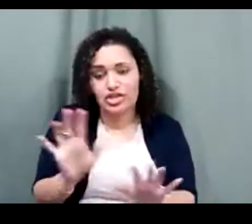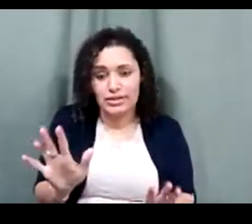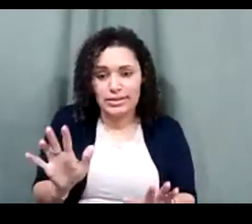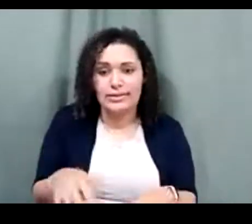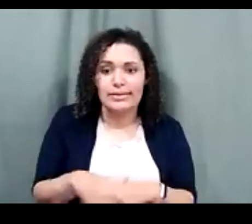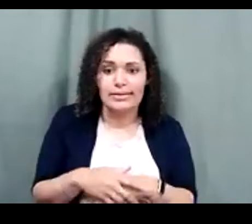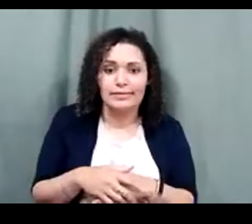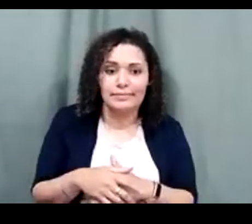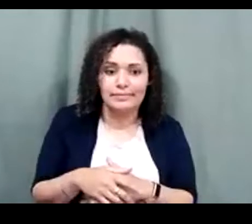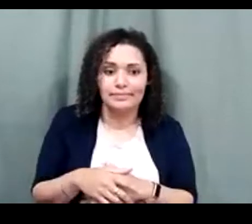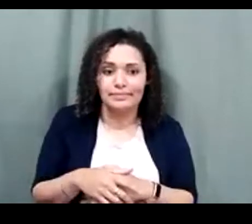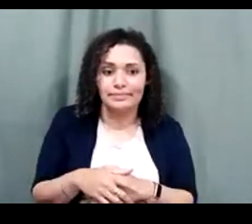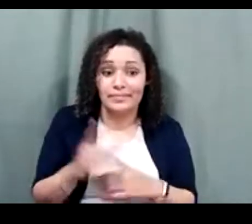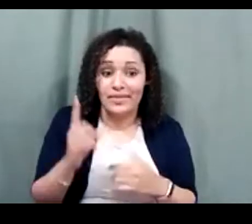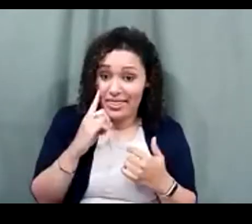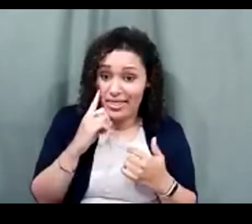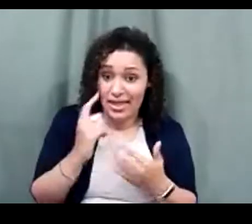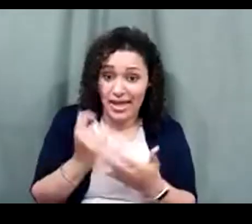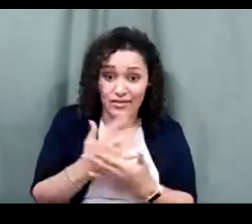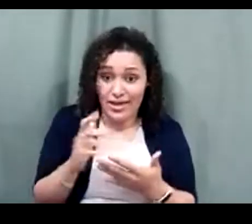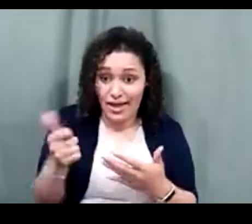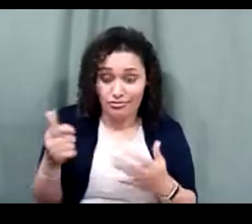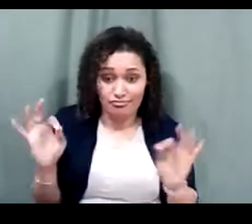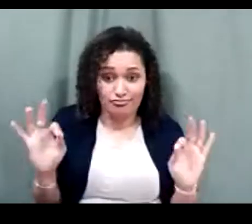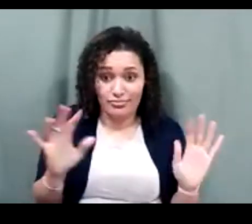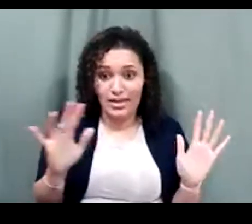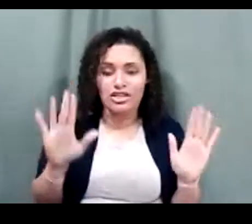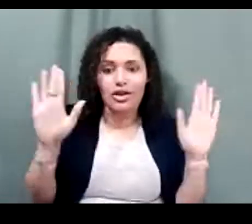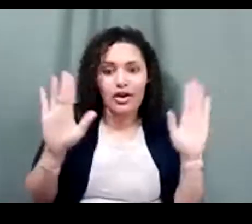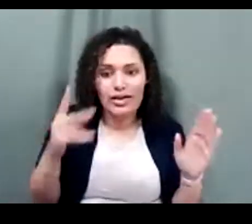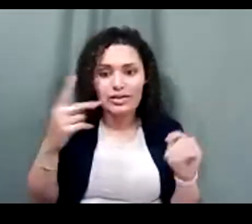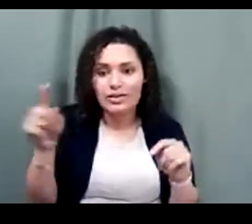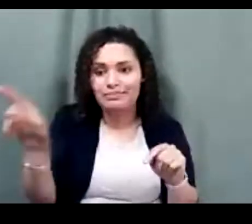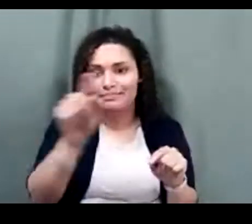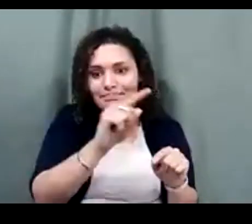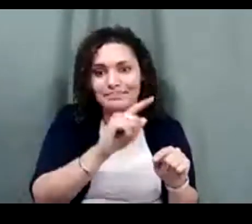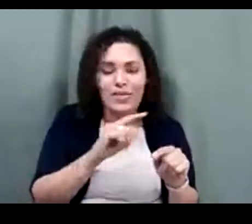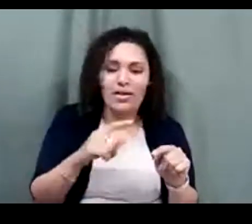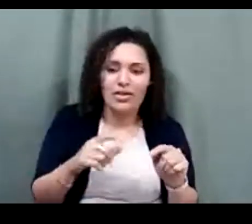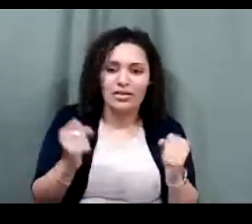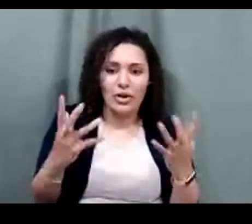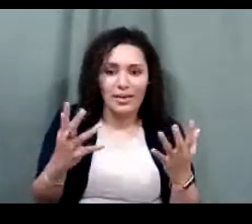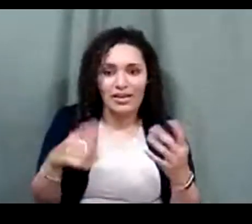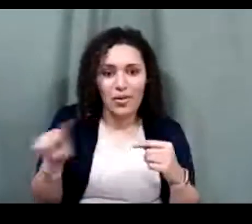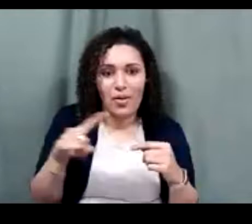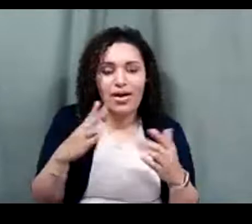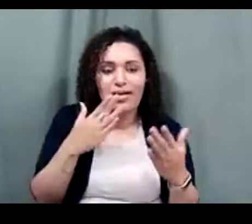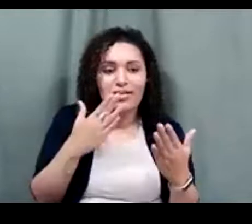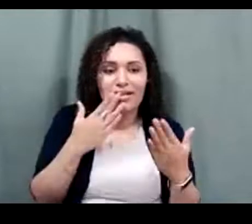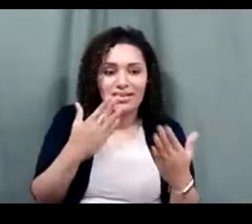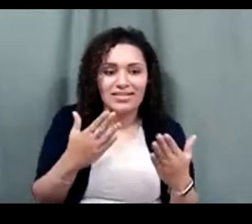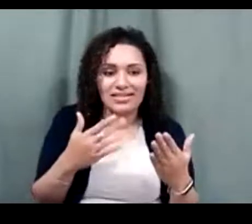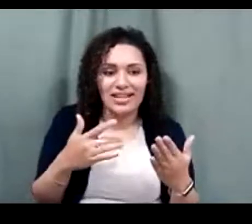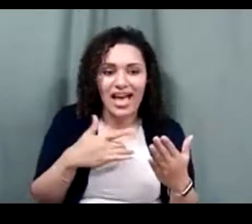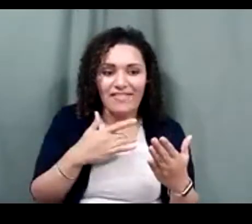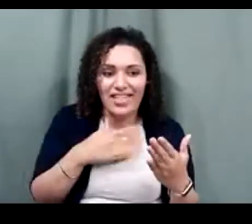I think everything else is going. So it's so great to see so many of you guys. And thanks for, I feel like at the end of Car Talk, you wasted